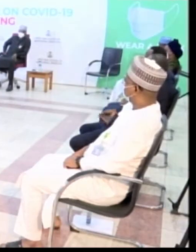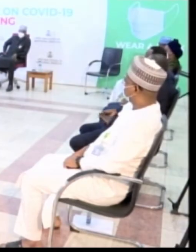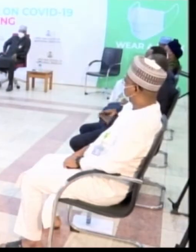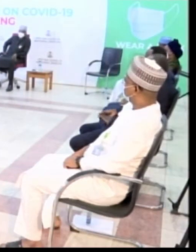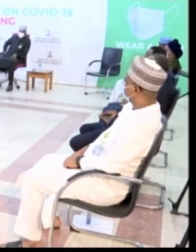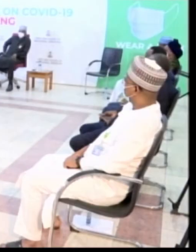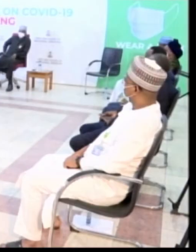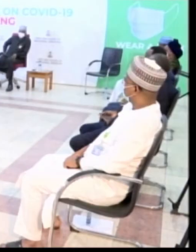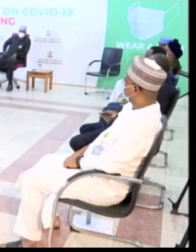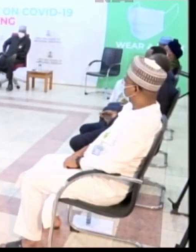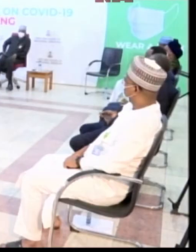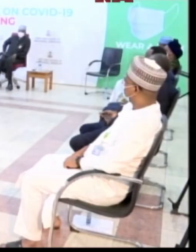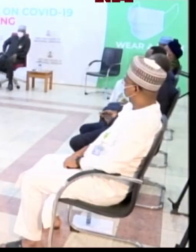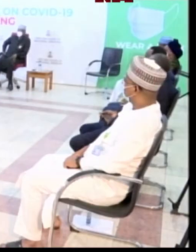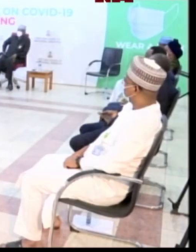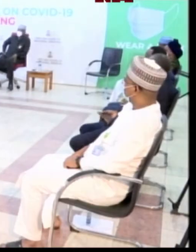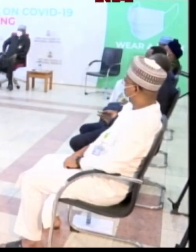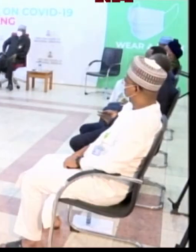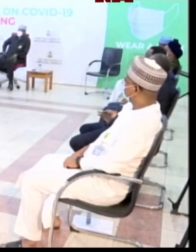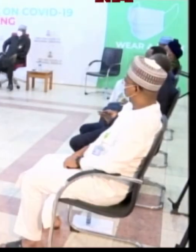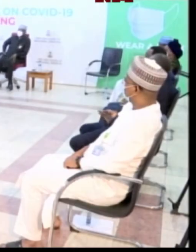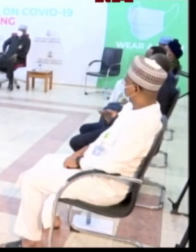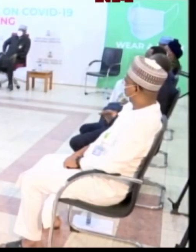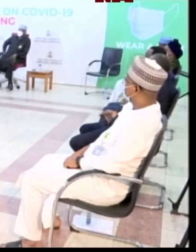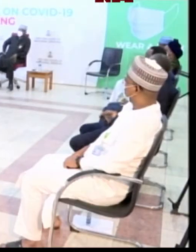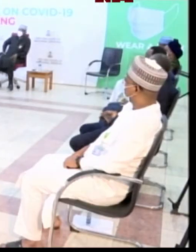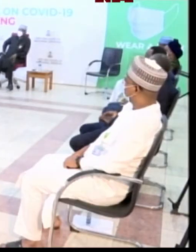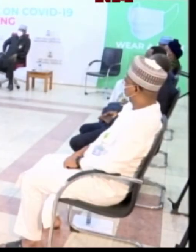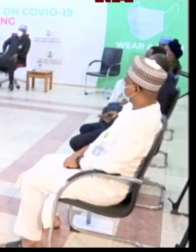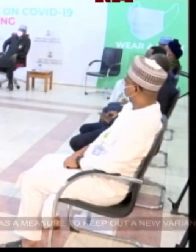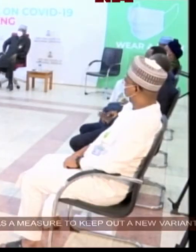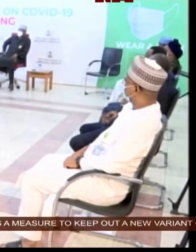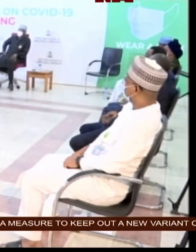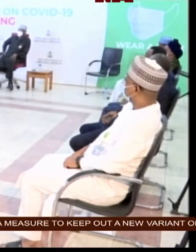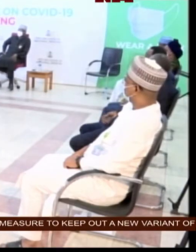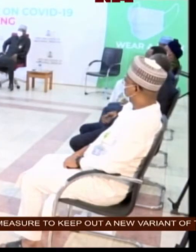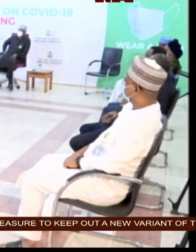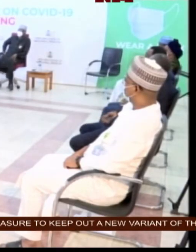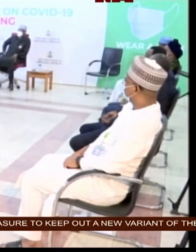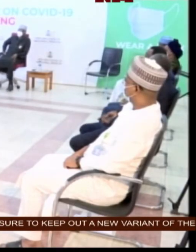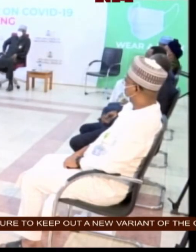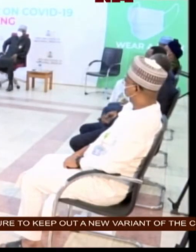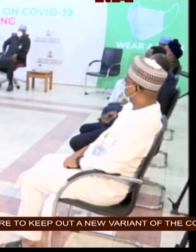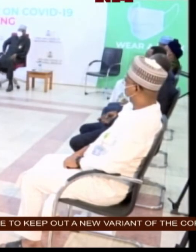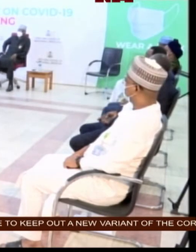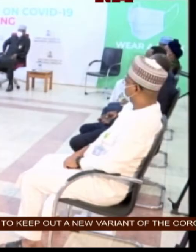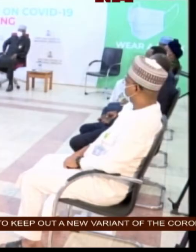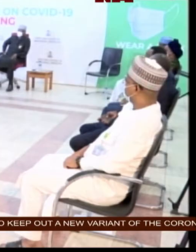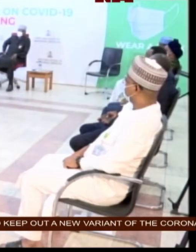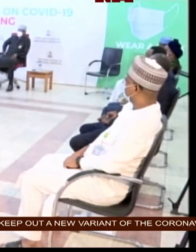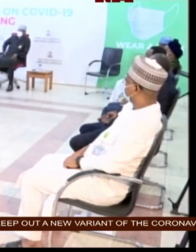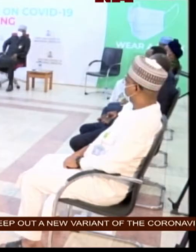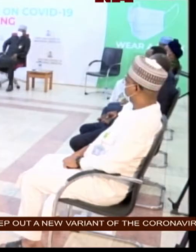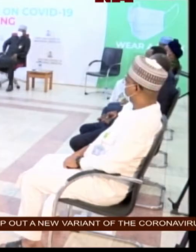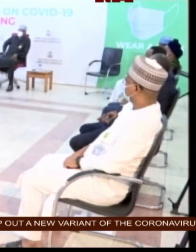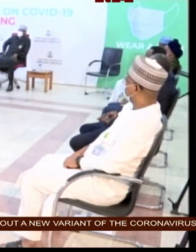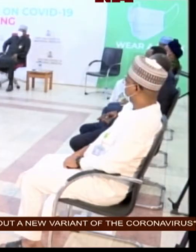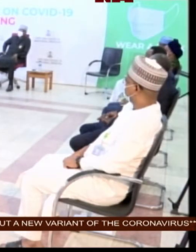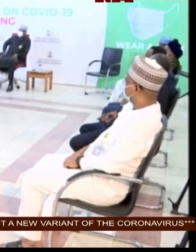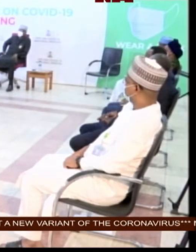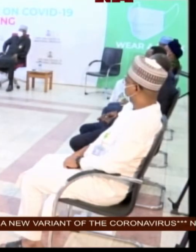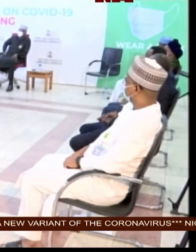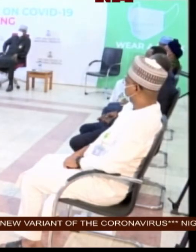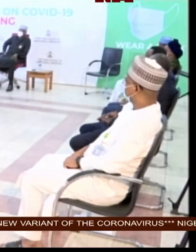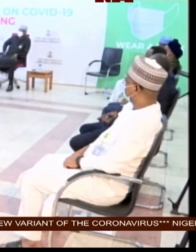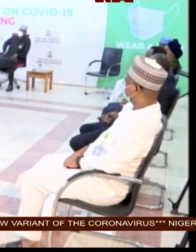started responding to this outbreak. We had more cases in Nigeria last week than in any